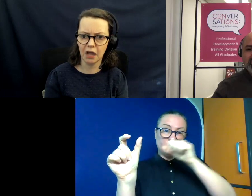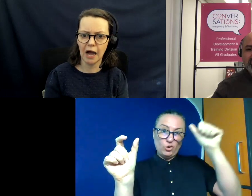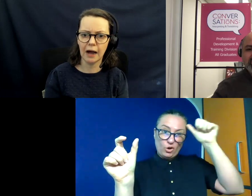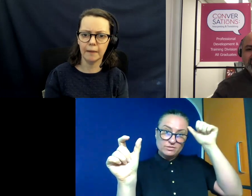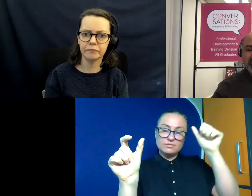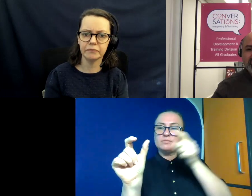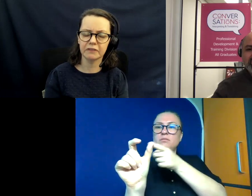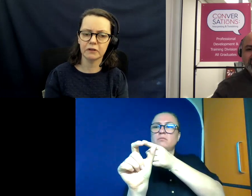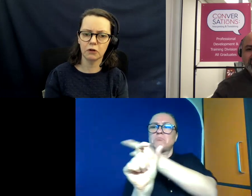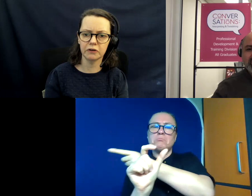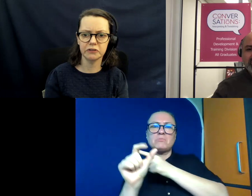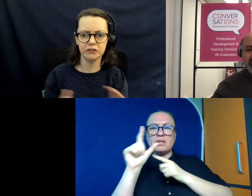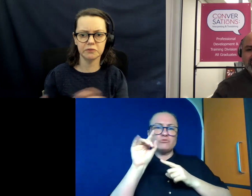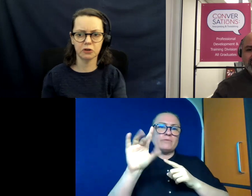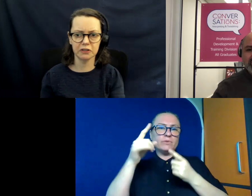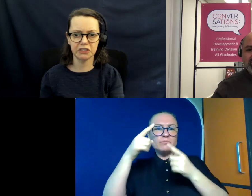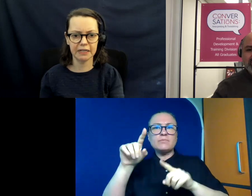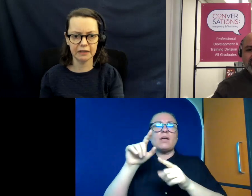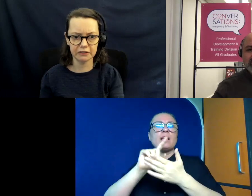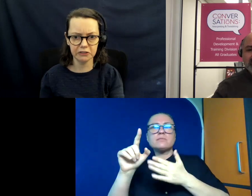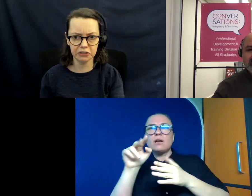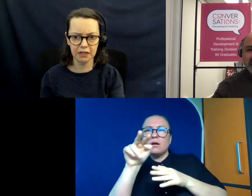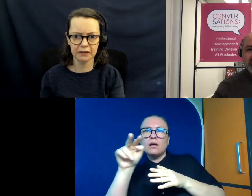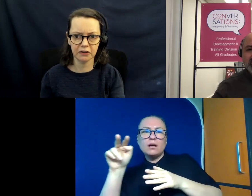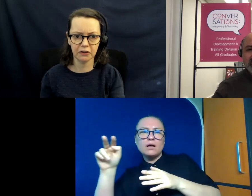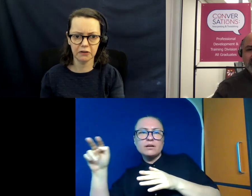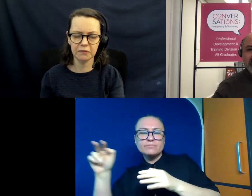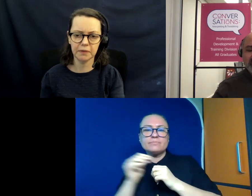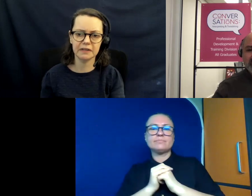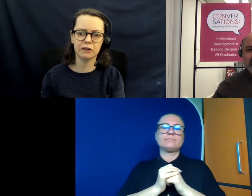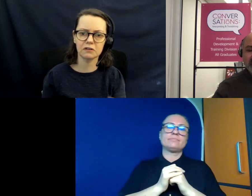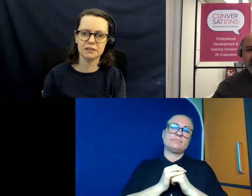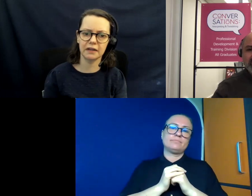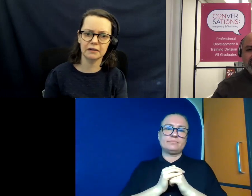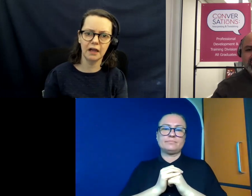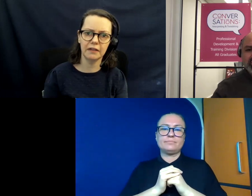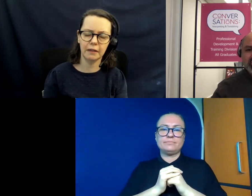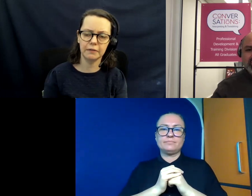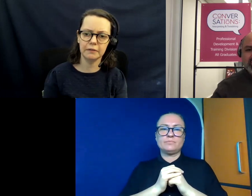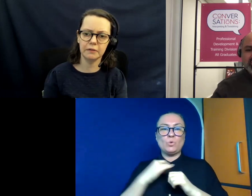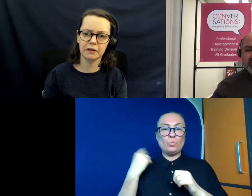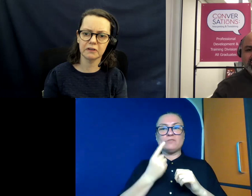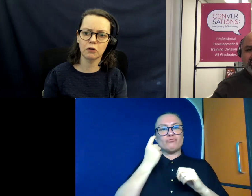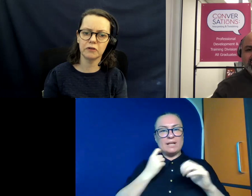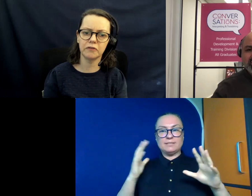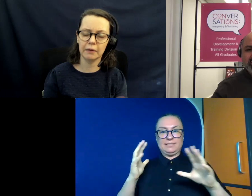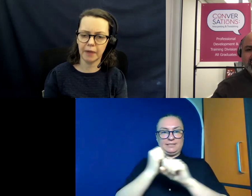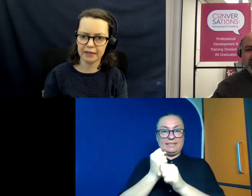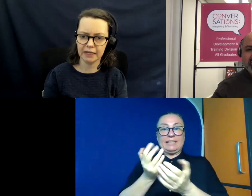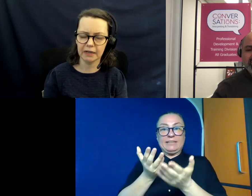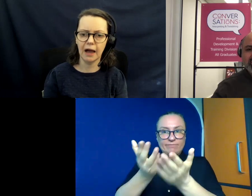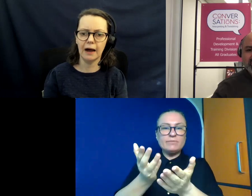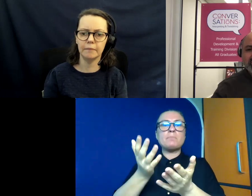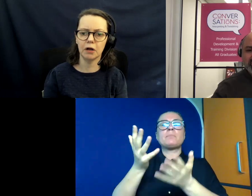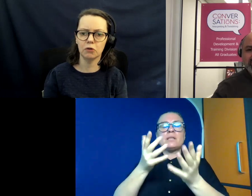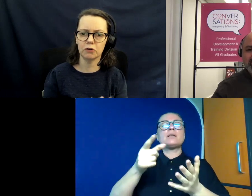storytelling. There's a lot of assumed knowledge in English that occurs, but in Auslan, there's a lot of